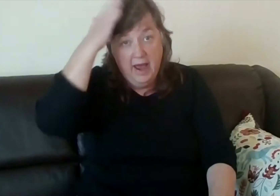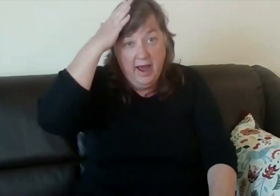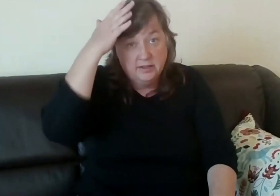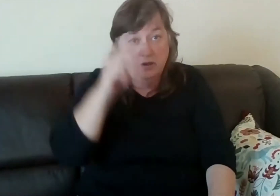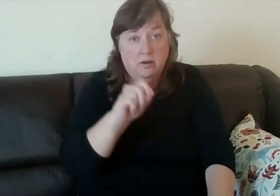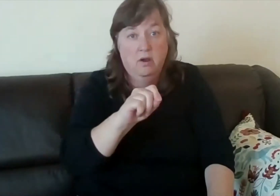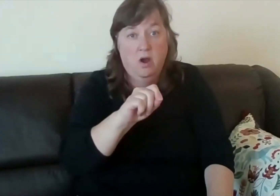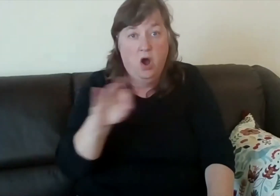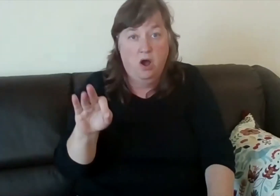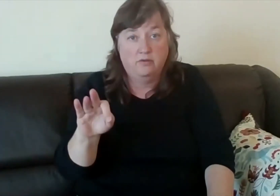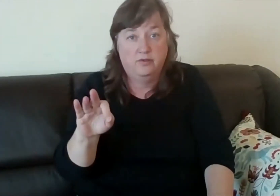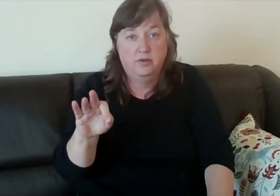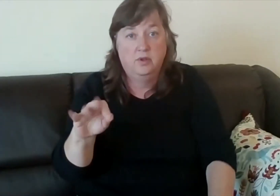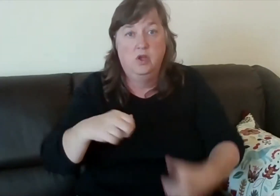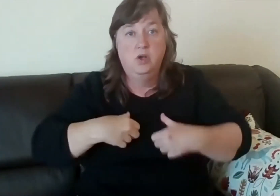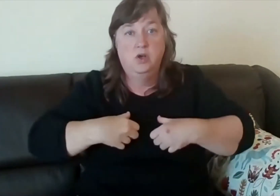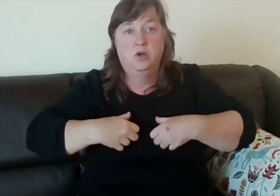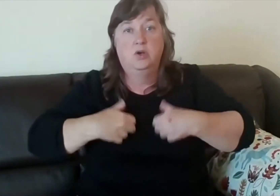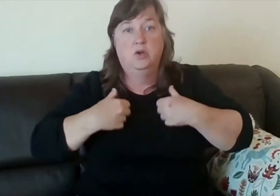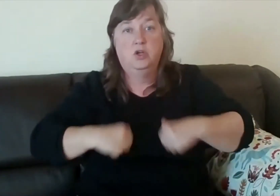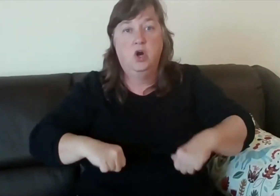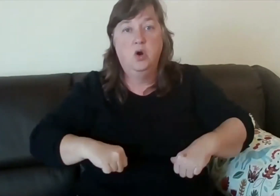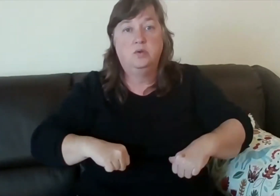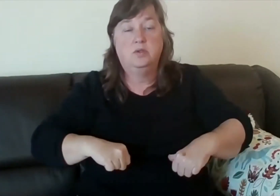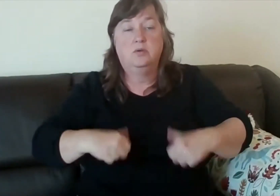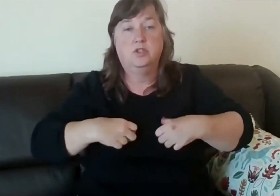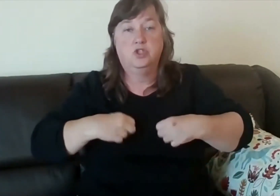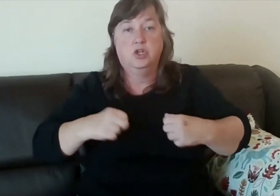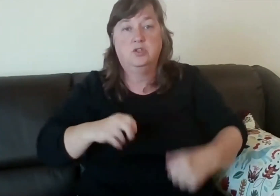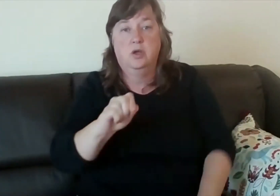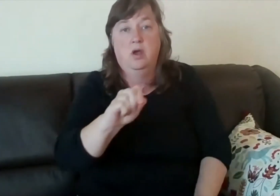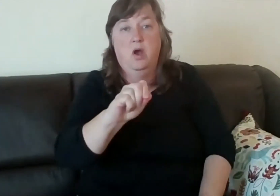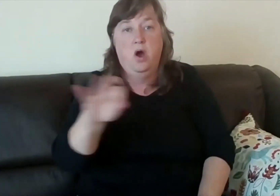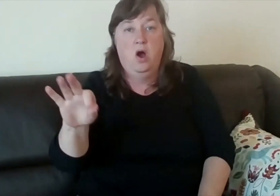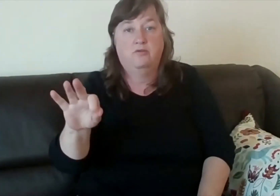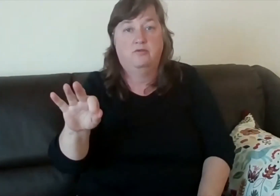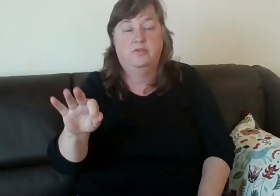Hat, off. Coat or shirt, off.